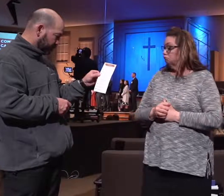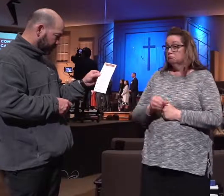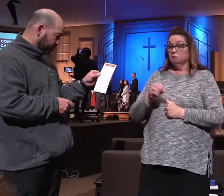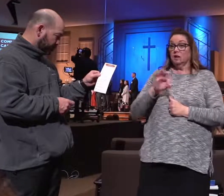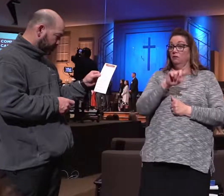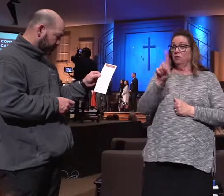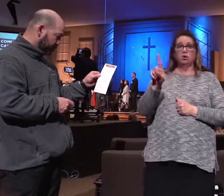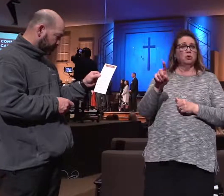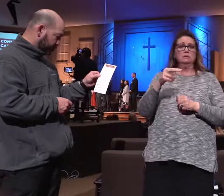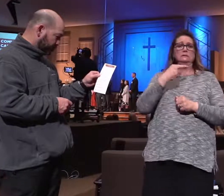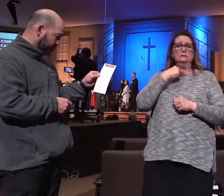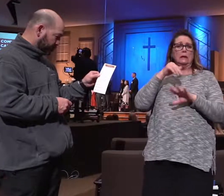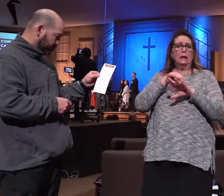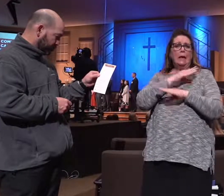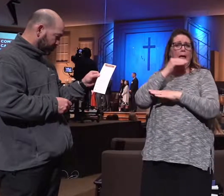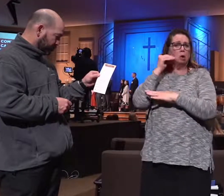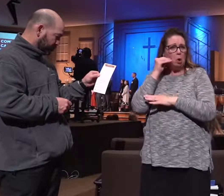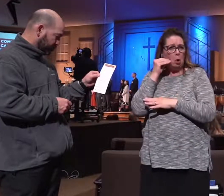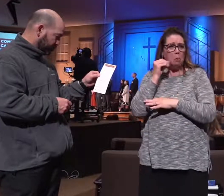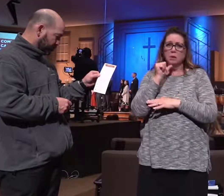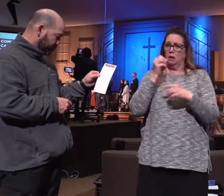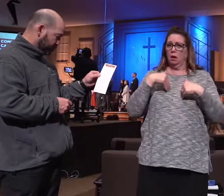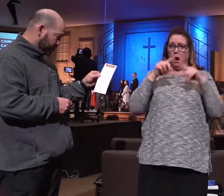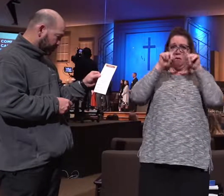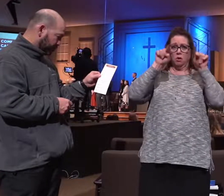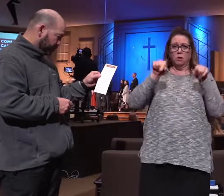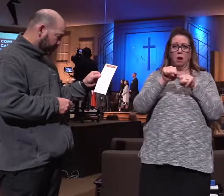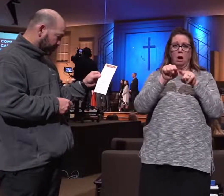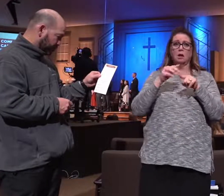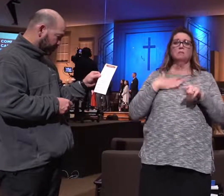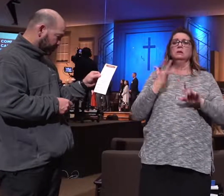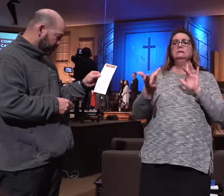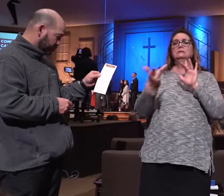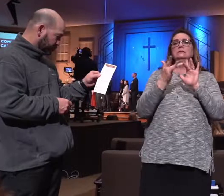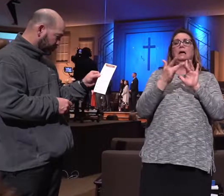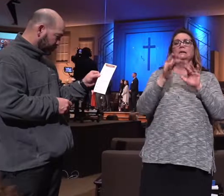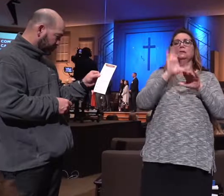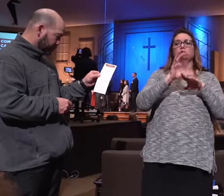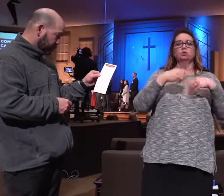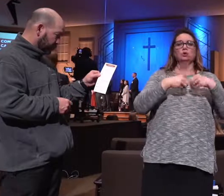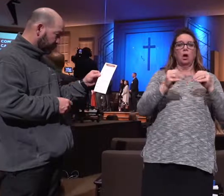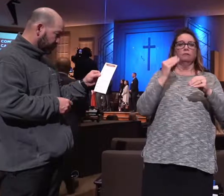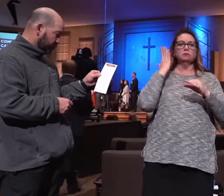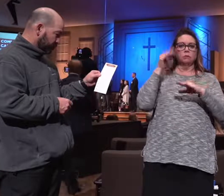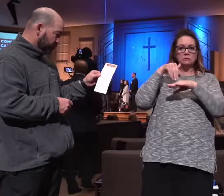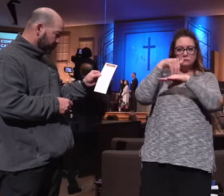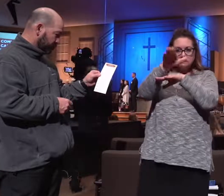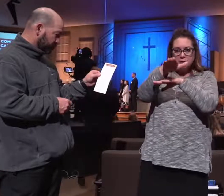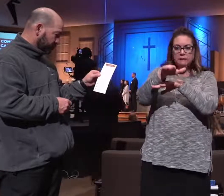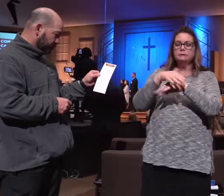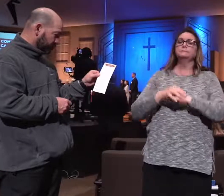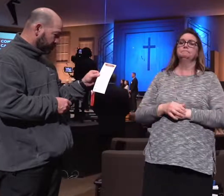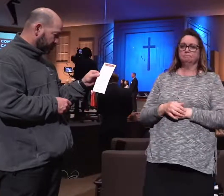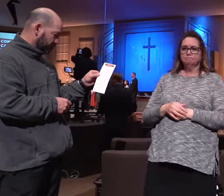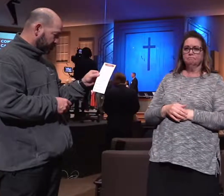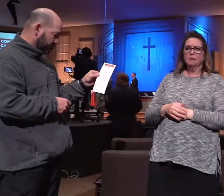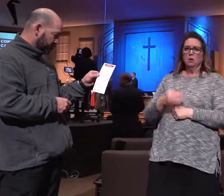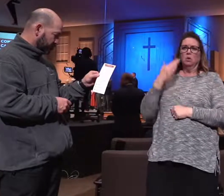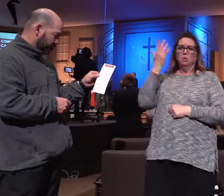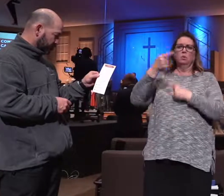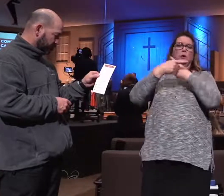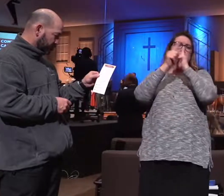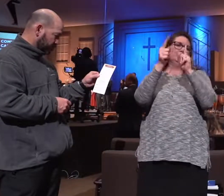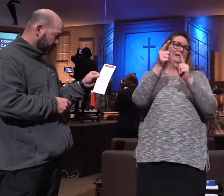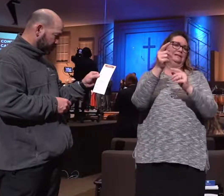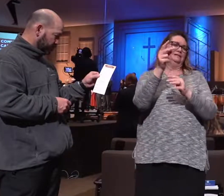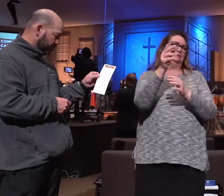you're shut in and you want us to mail you one. And we'll be able to combine all of the count and let you know in about 2 weeks how